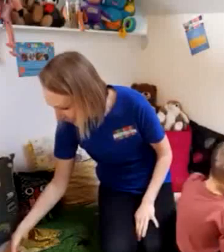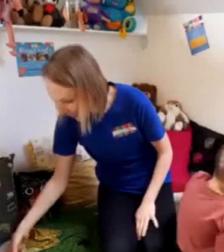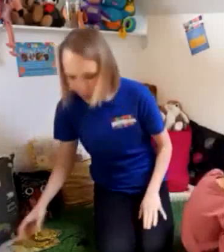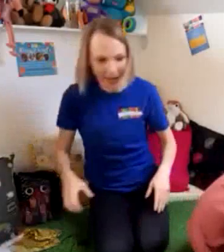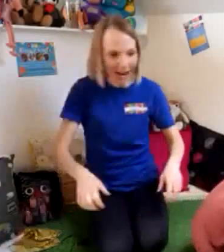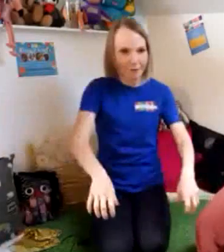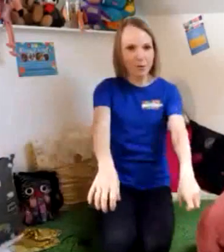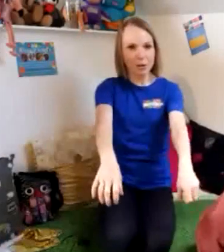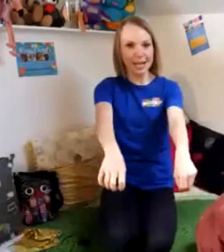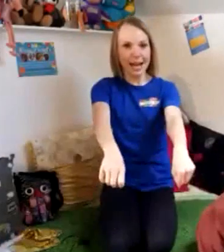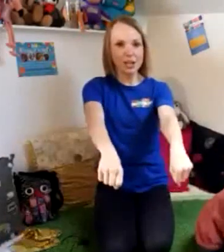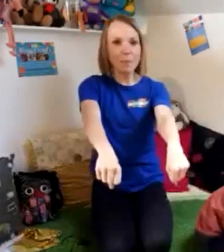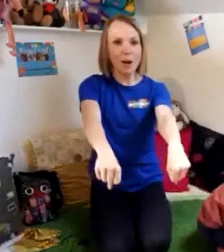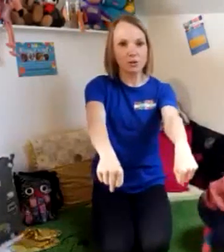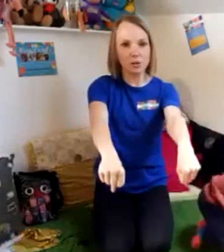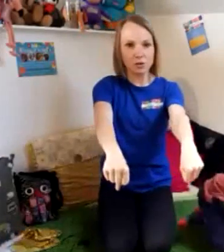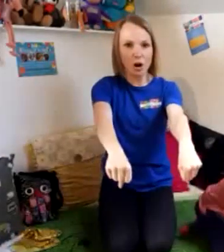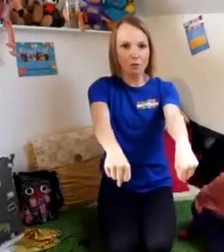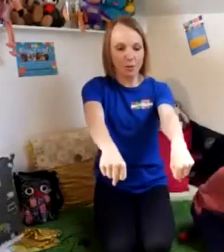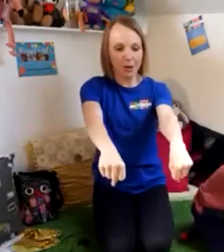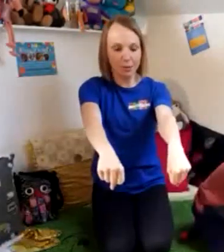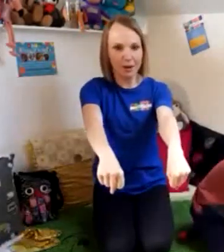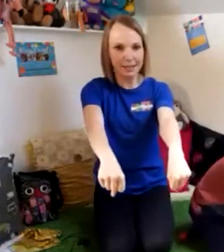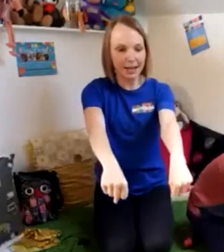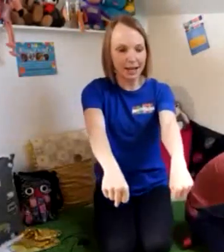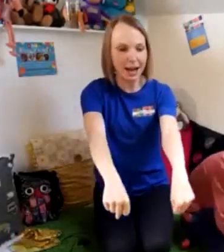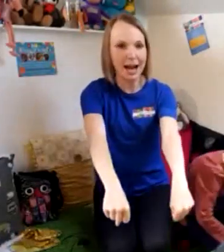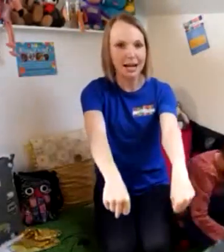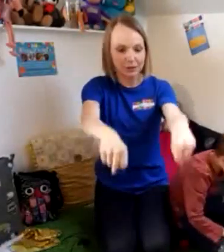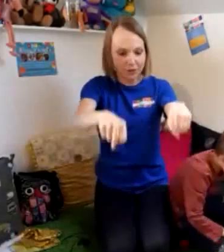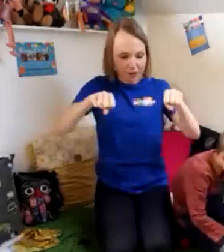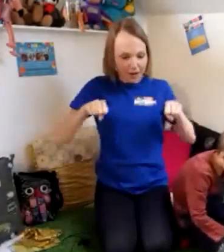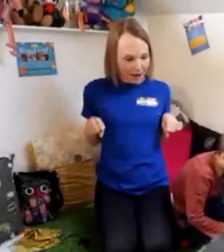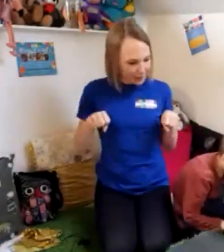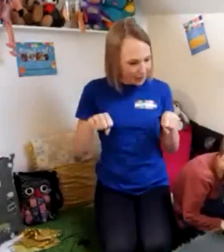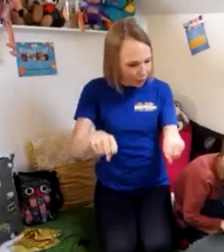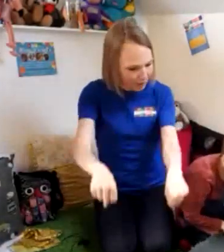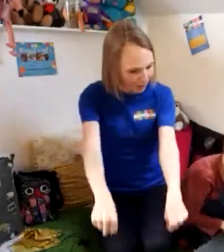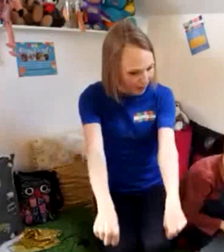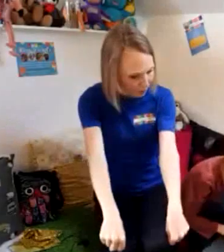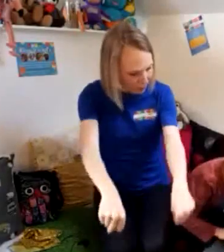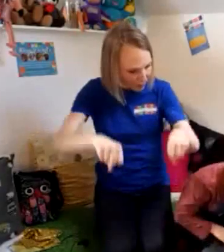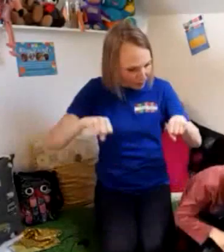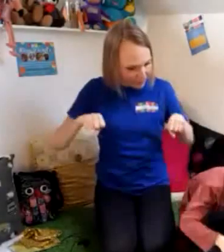Okay, everybody, get in your boats and start rowing. Are we ready? And have a seat, come in your boat.